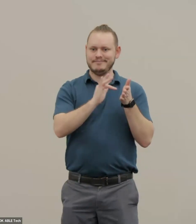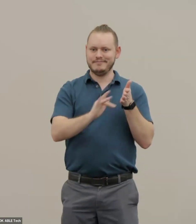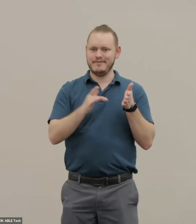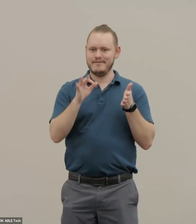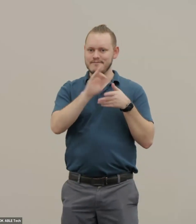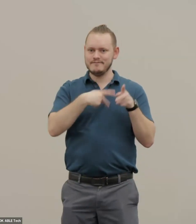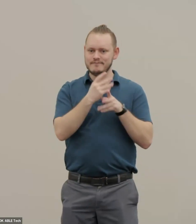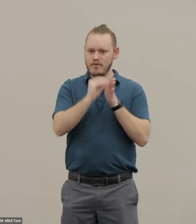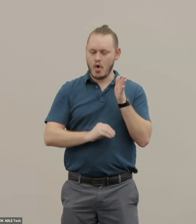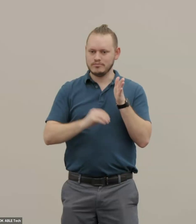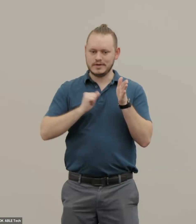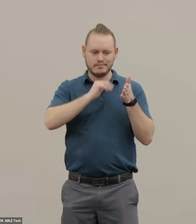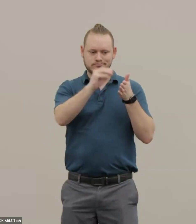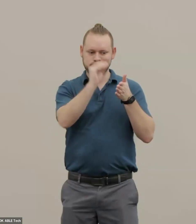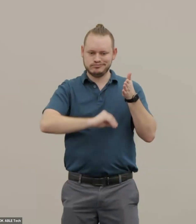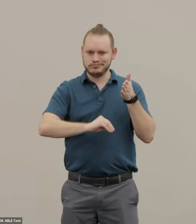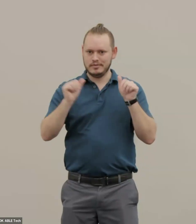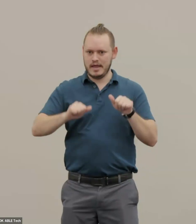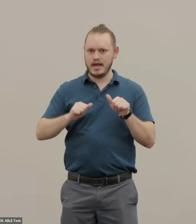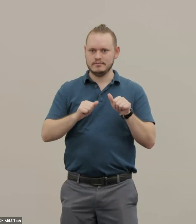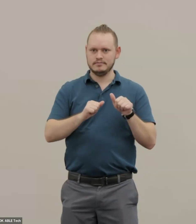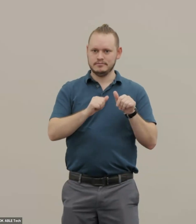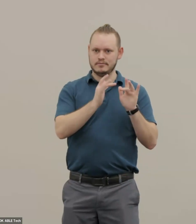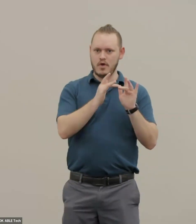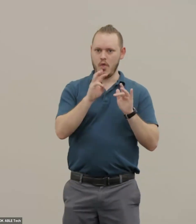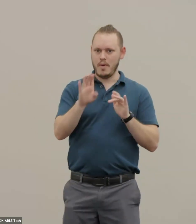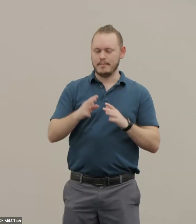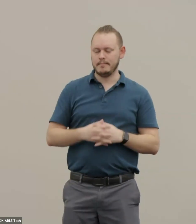Very similar to fillable forms on the web.